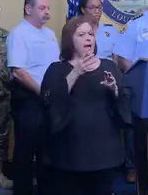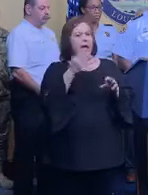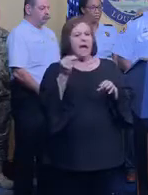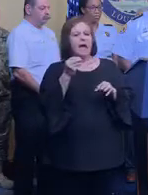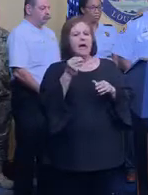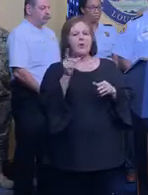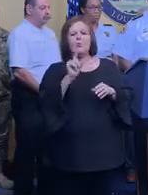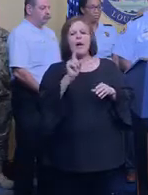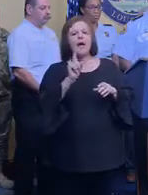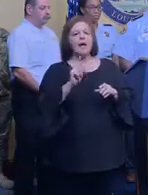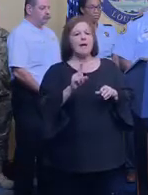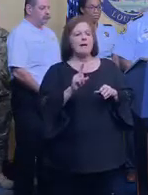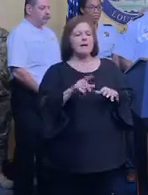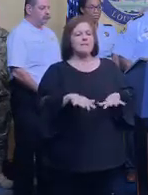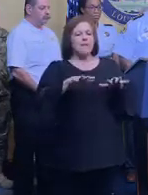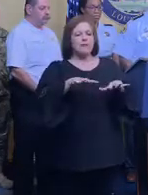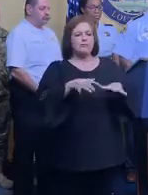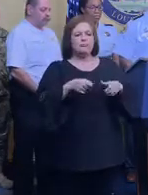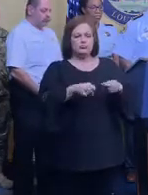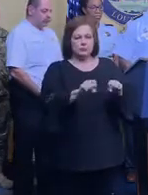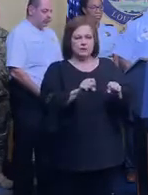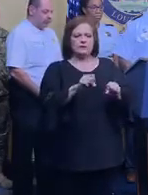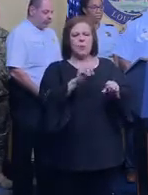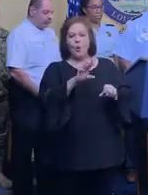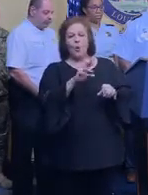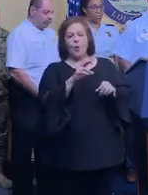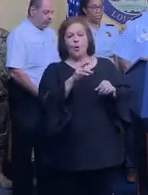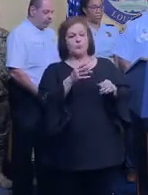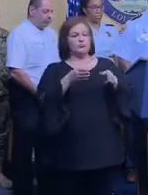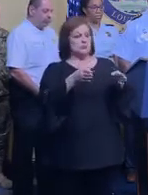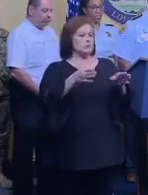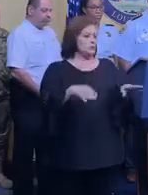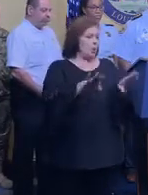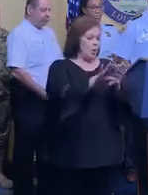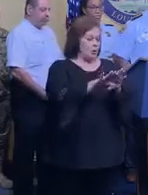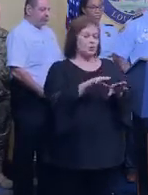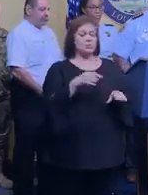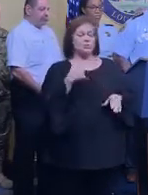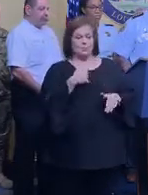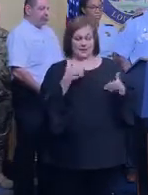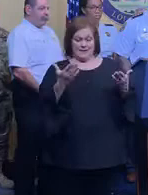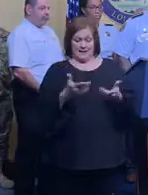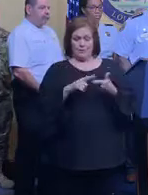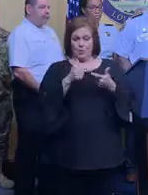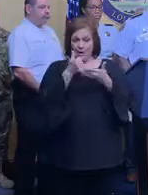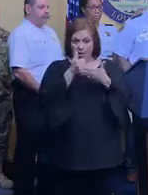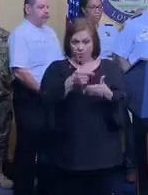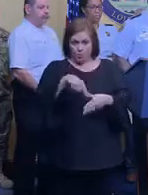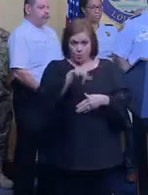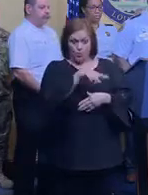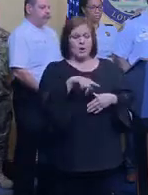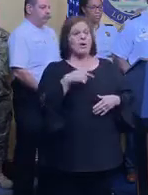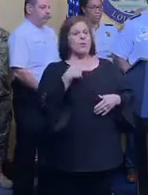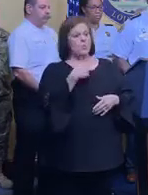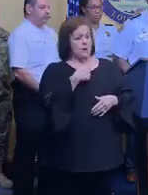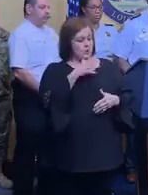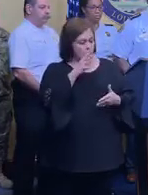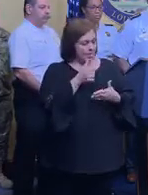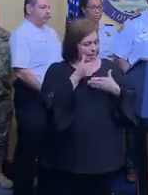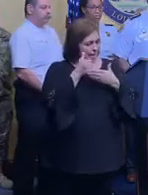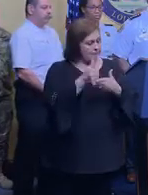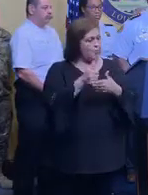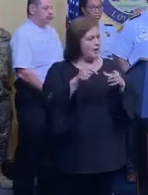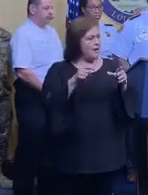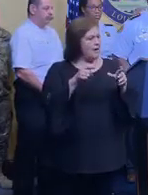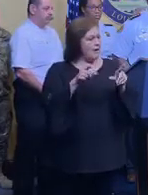streets and road closures. In an emergency, we are always here to help and to come to your aid, and we will get to you as